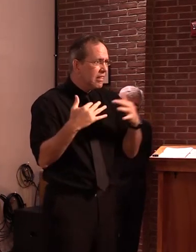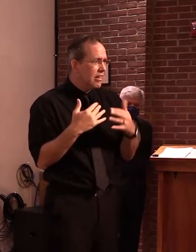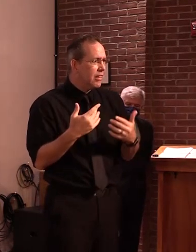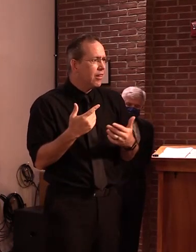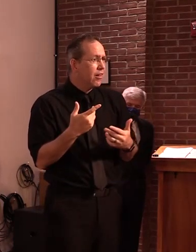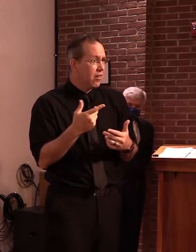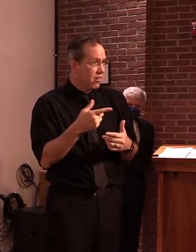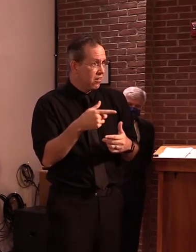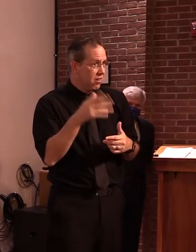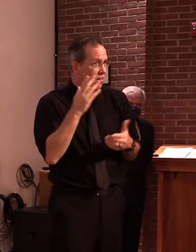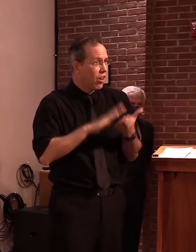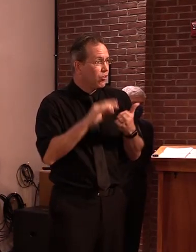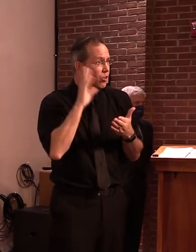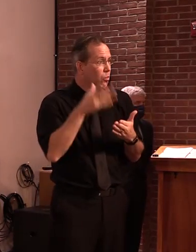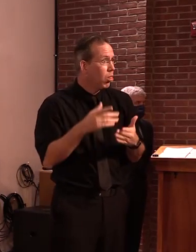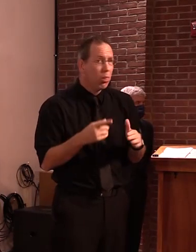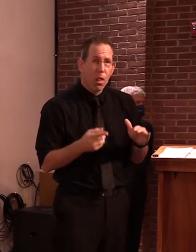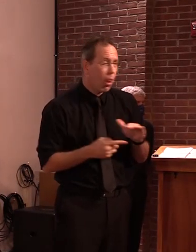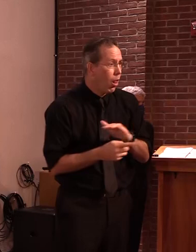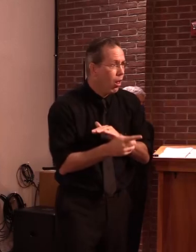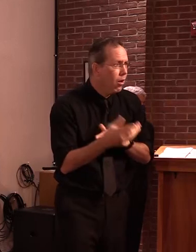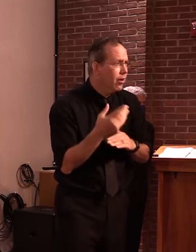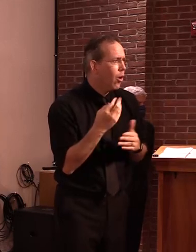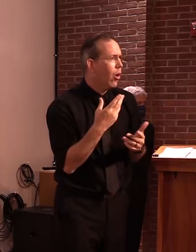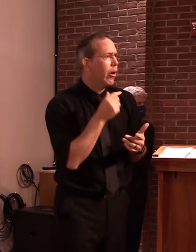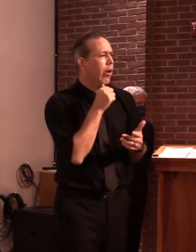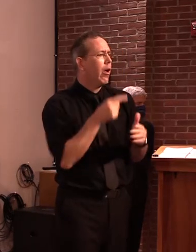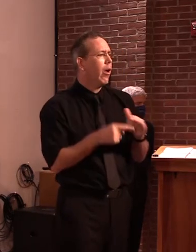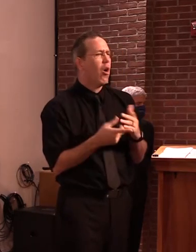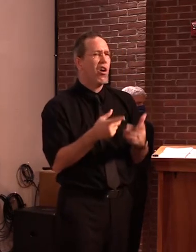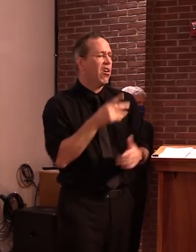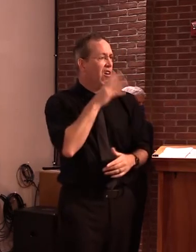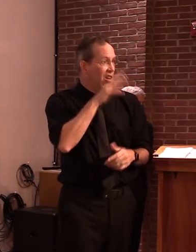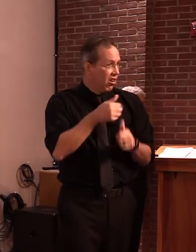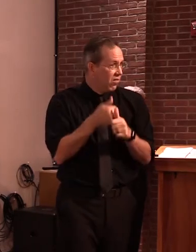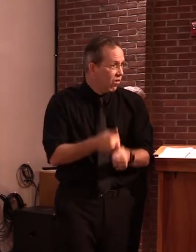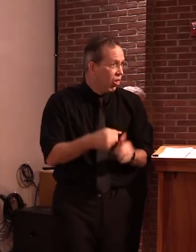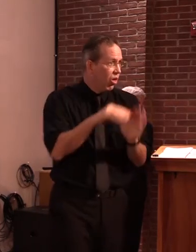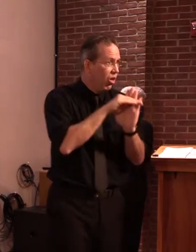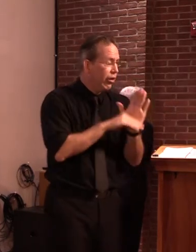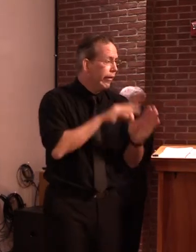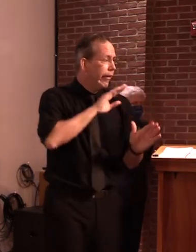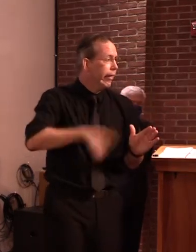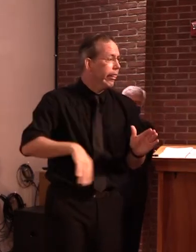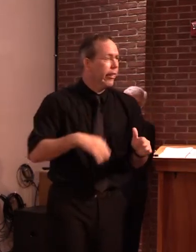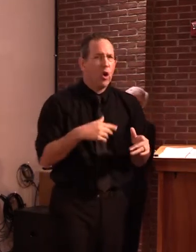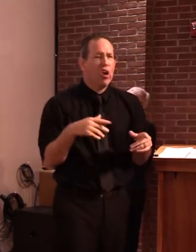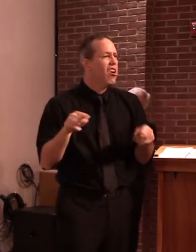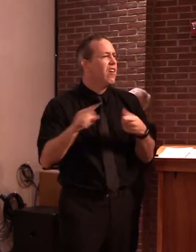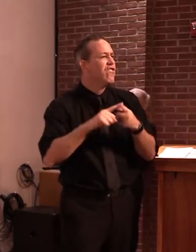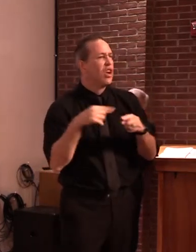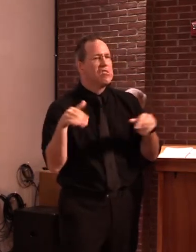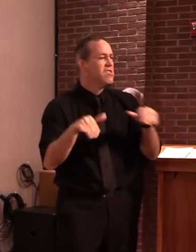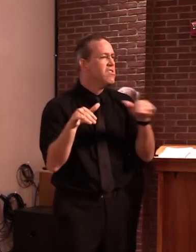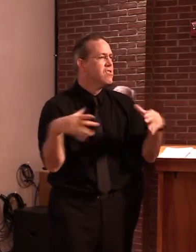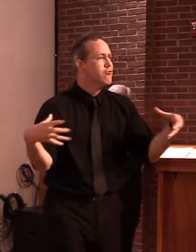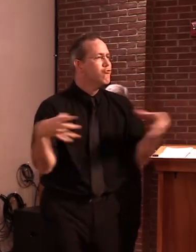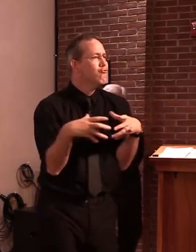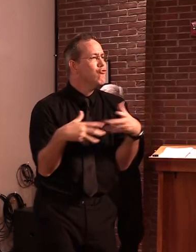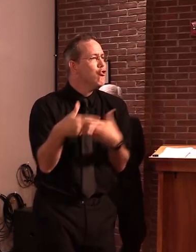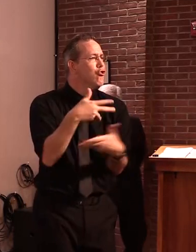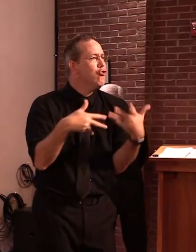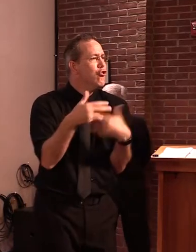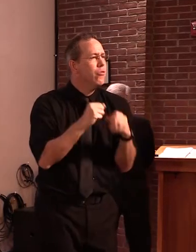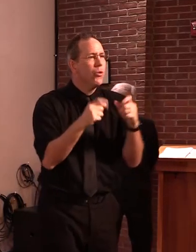many other parts of this country, get together, no masks, schmooze, and you have a problem? Yeah, you know, we're taking